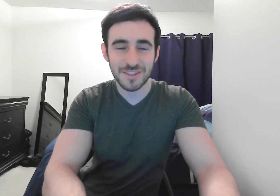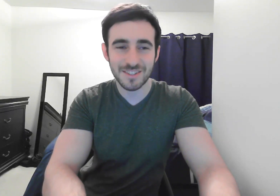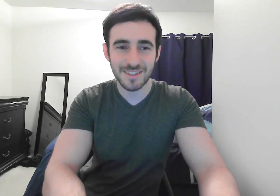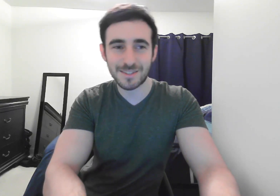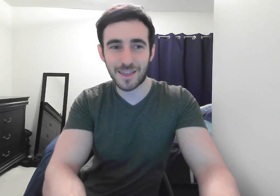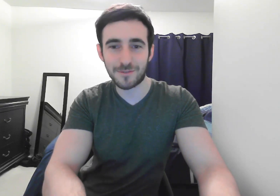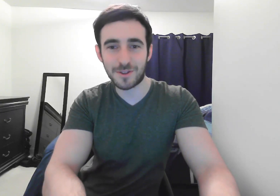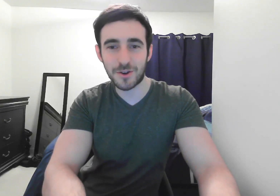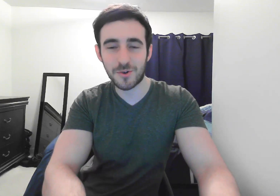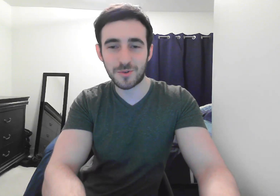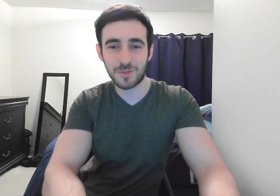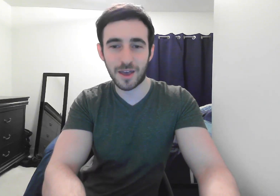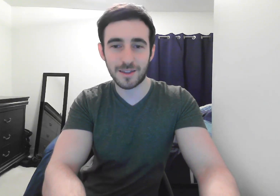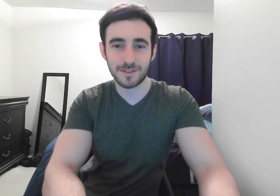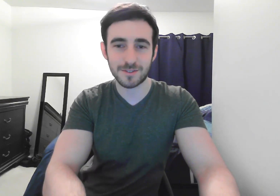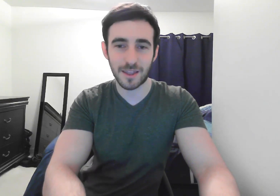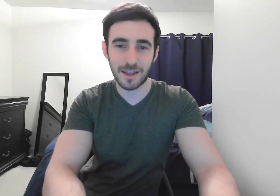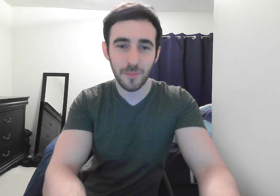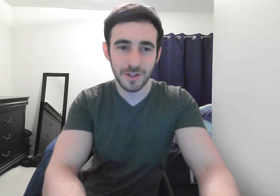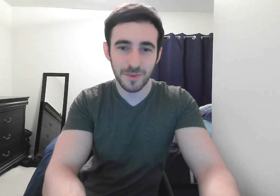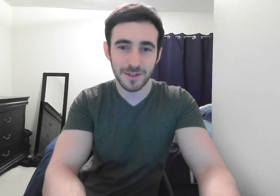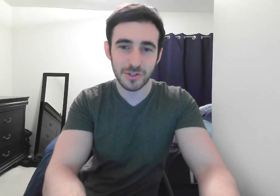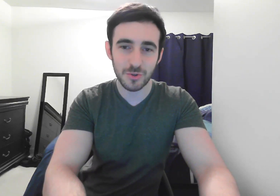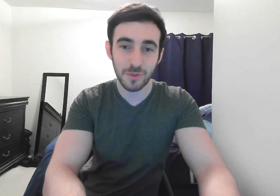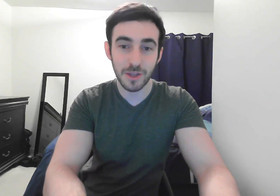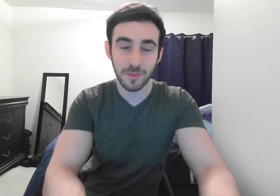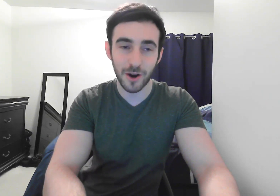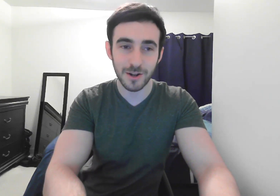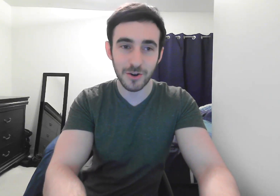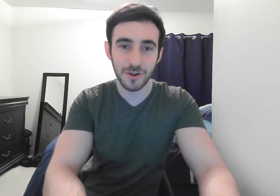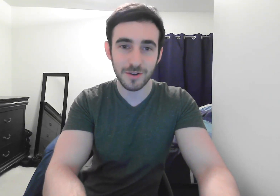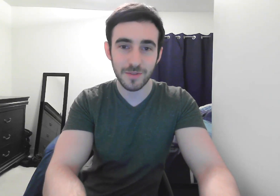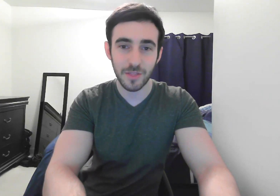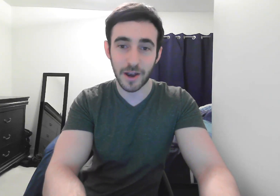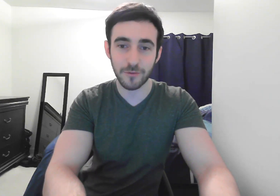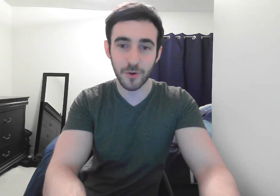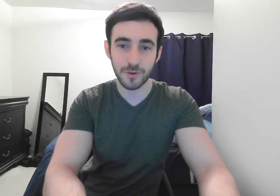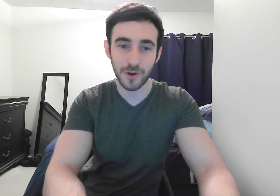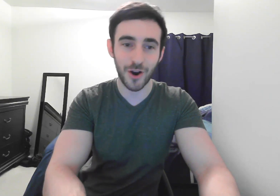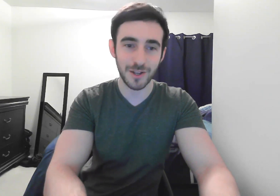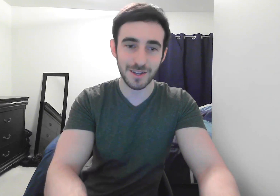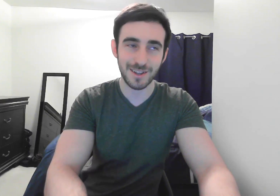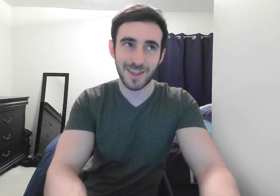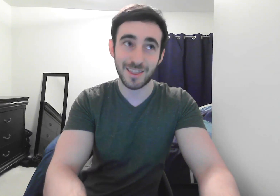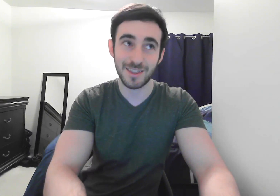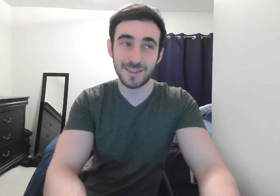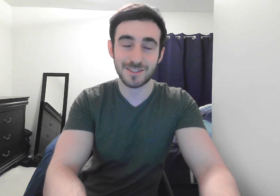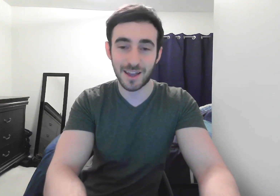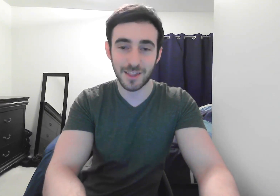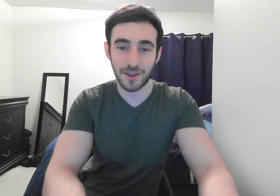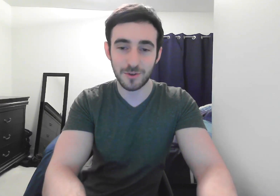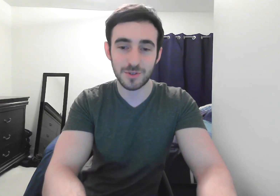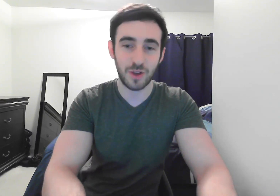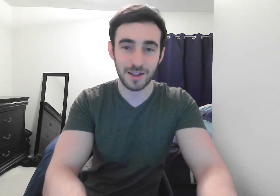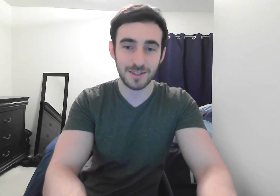Hi, so this is a video that is an accompaniment to the Medium article that I wrote regarding the